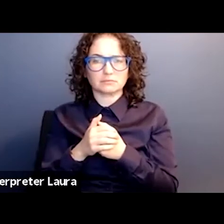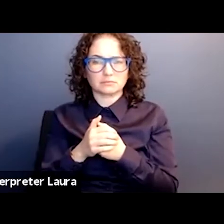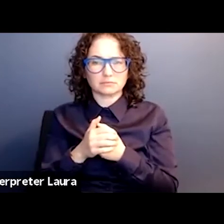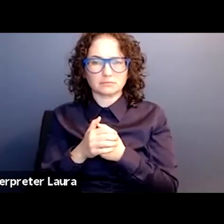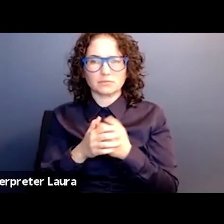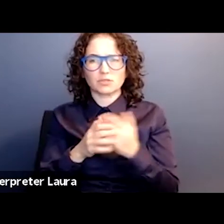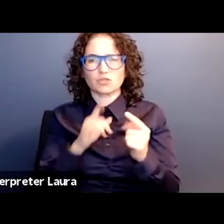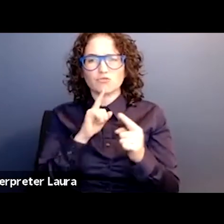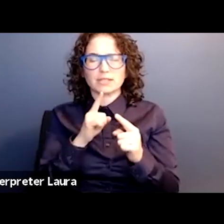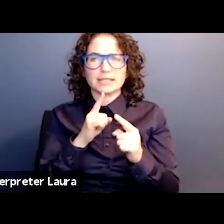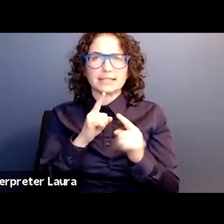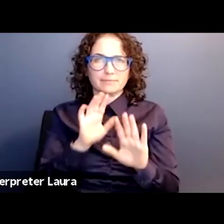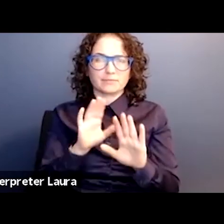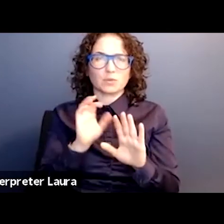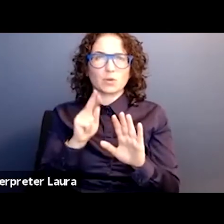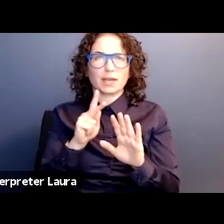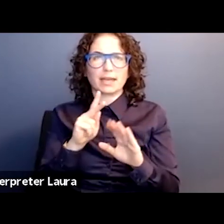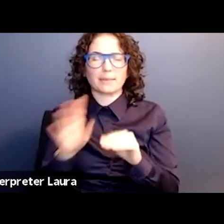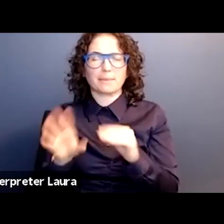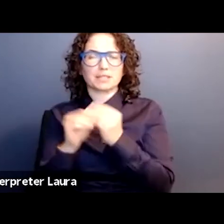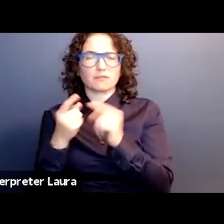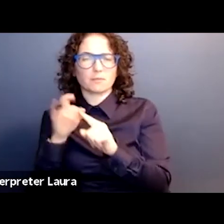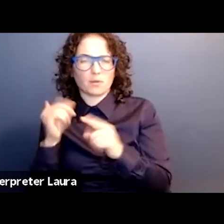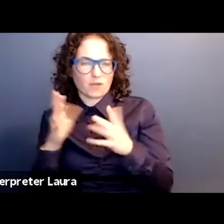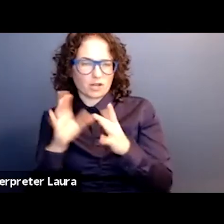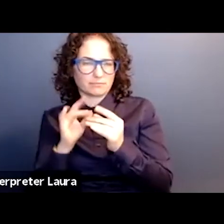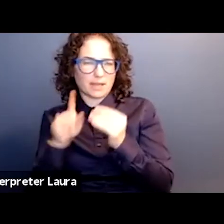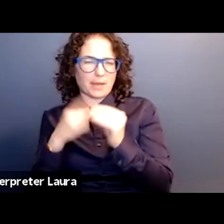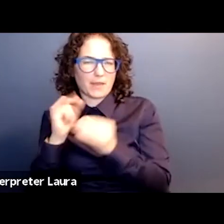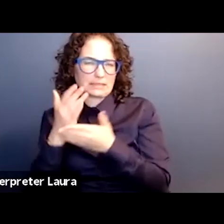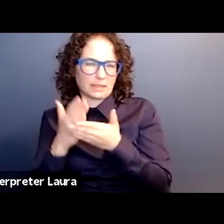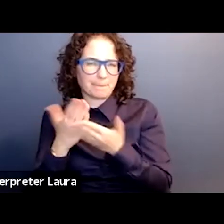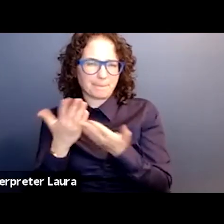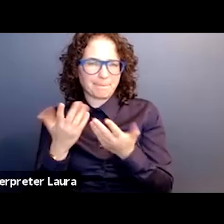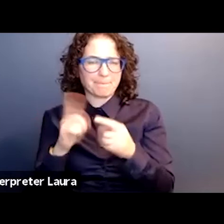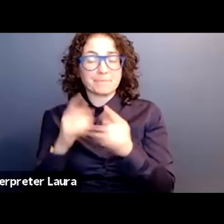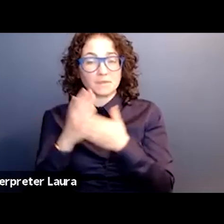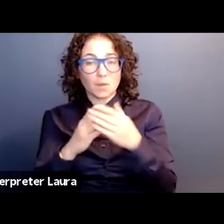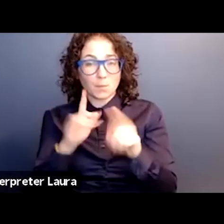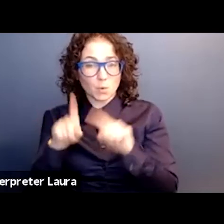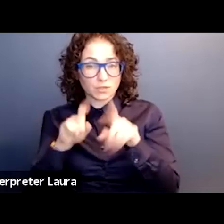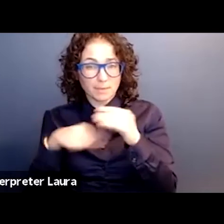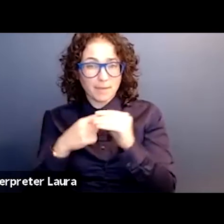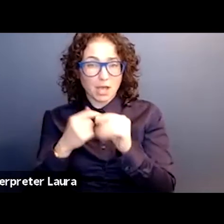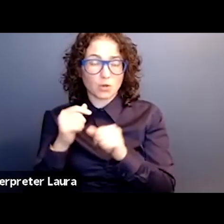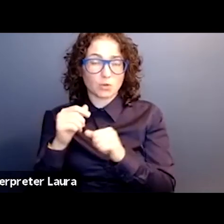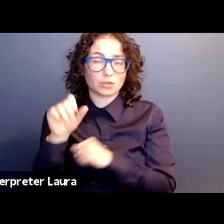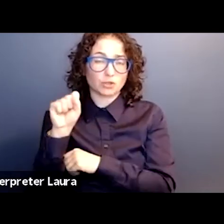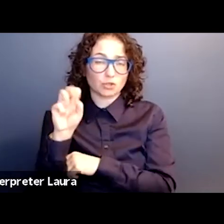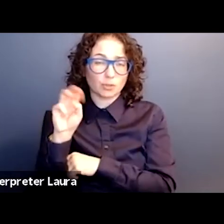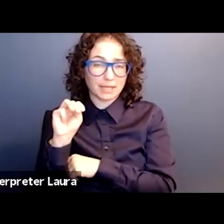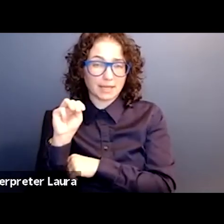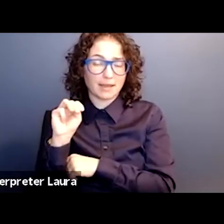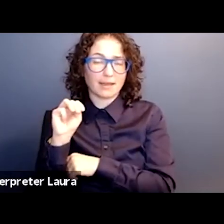building off of that, as we've talked a little bit about it already, there were some questions about social media and advocacy